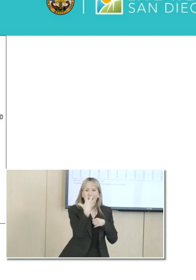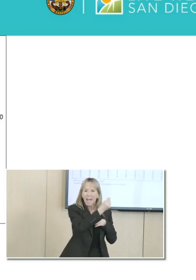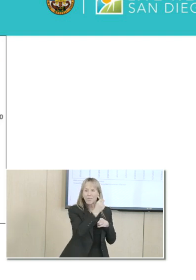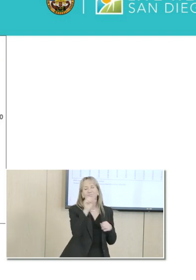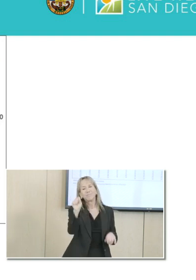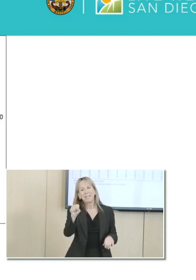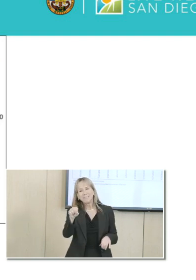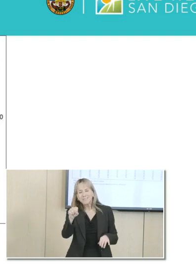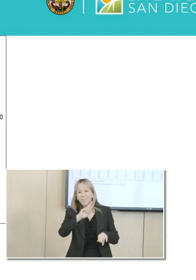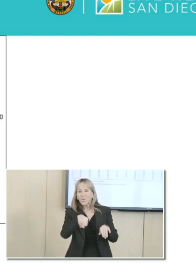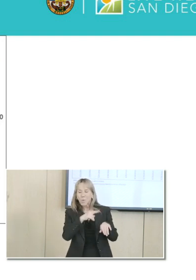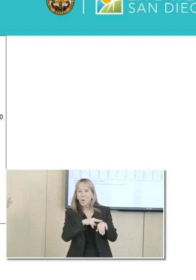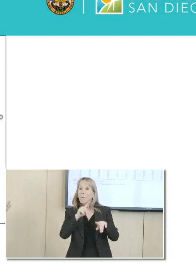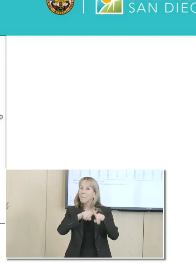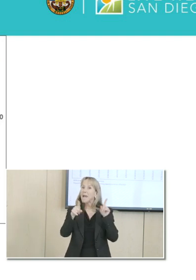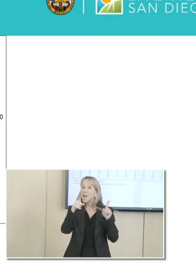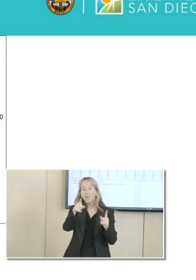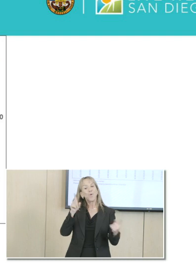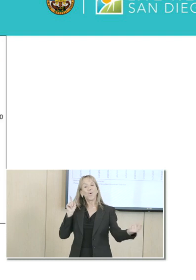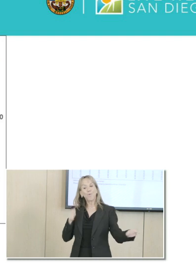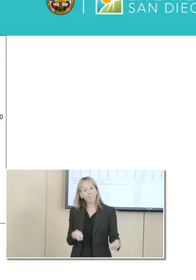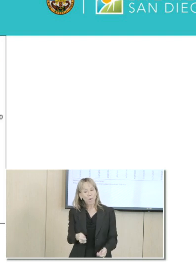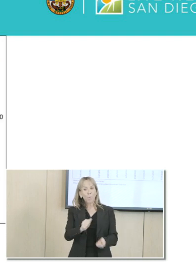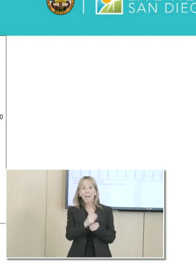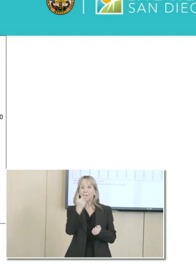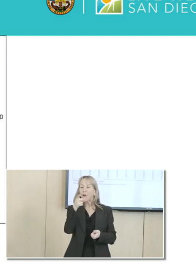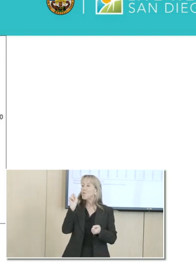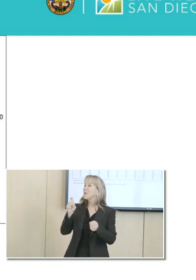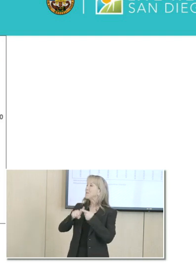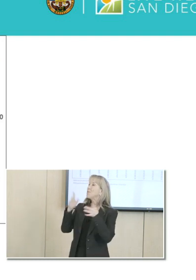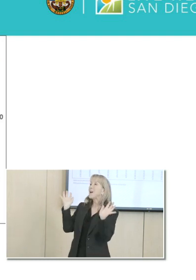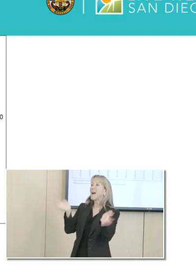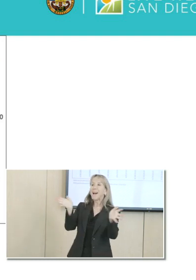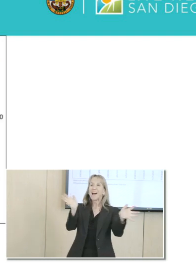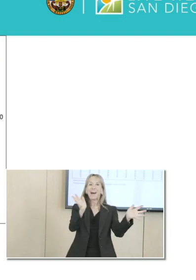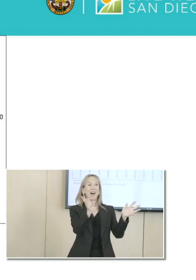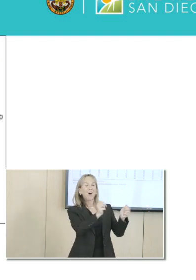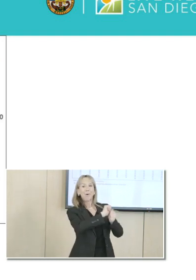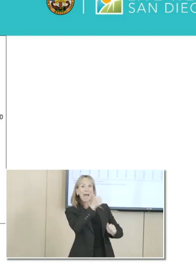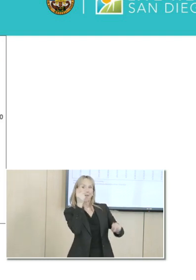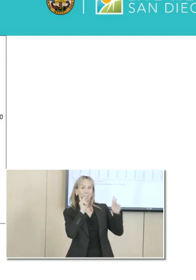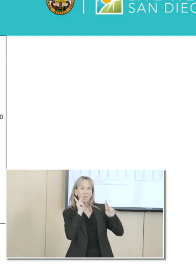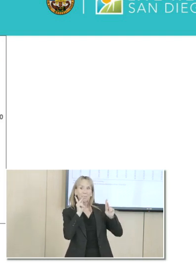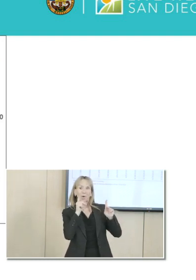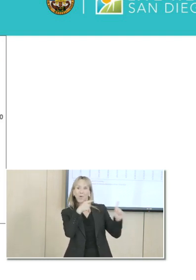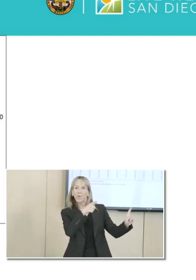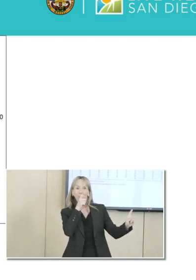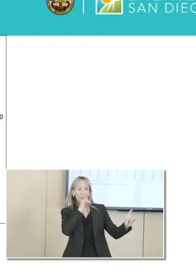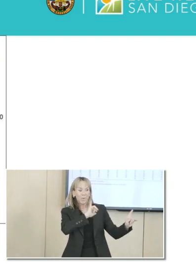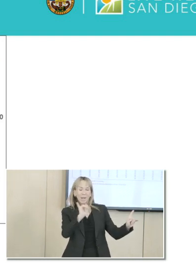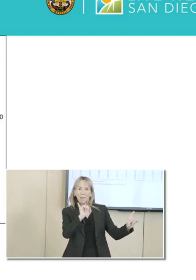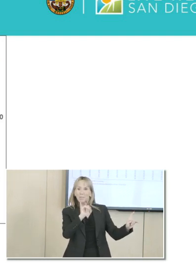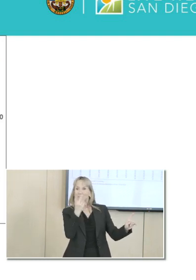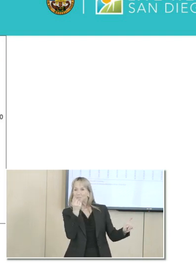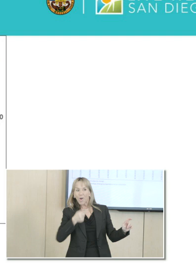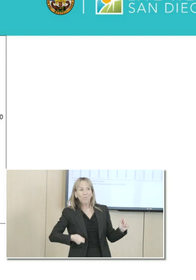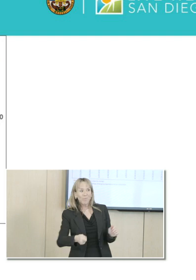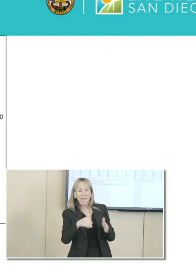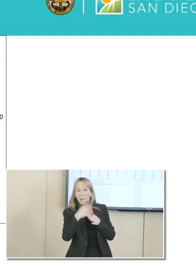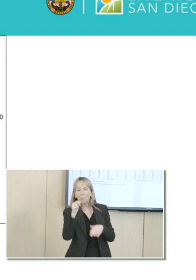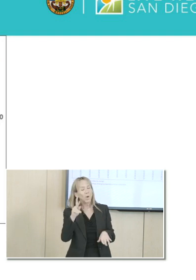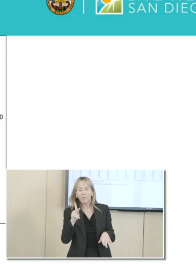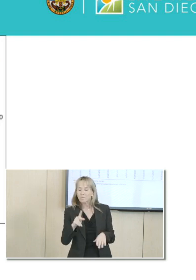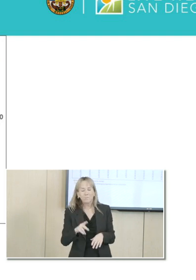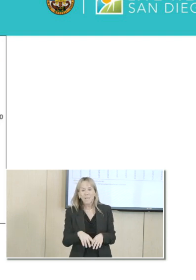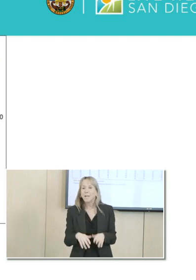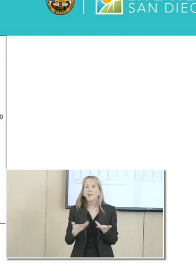and to have interactions with many other dog owners in the park? No, walk the dog, bring the dog home. If you need to shop, but do you need to